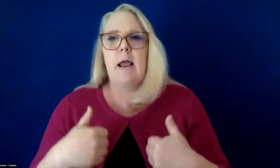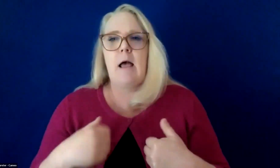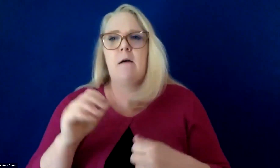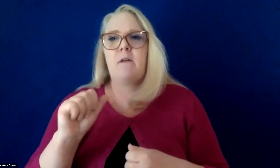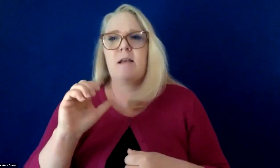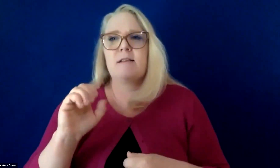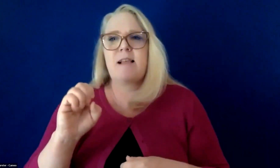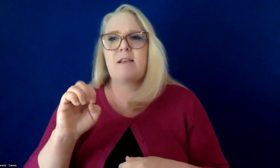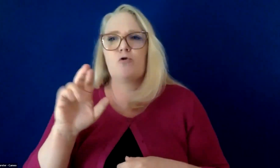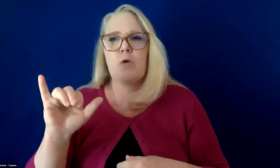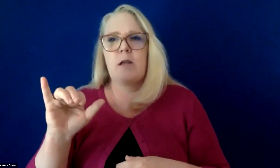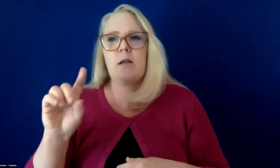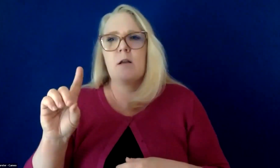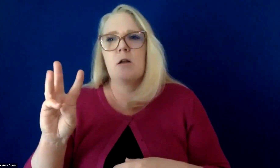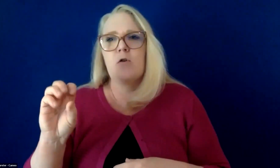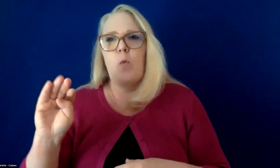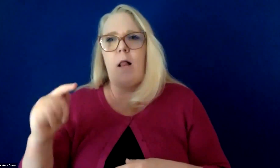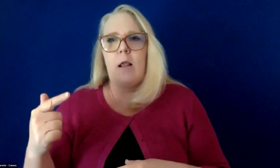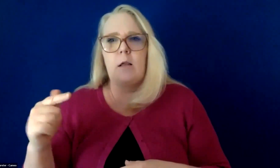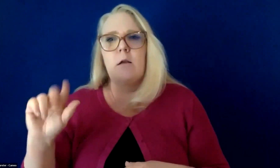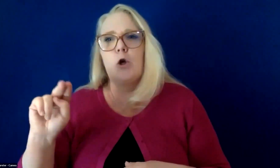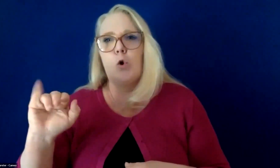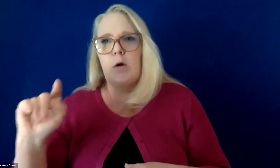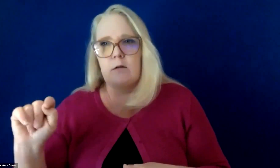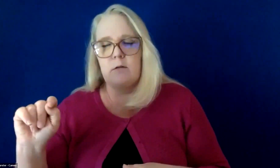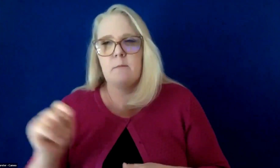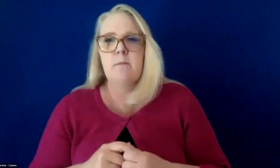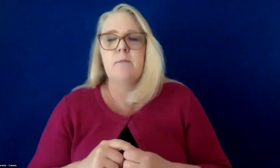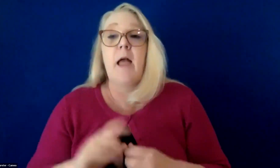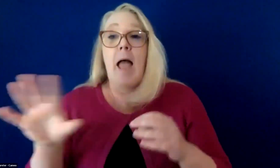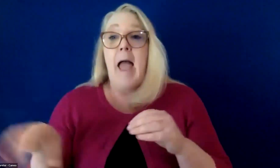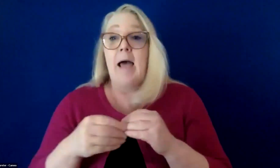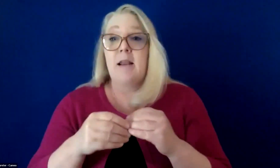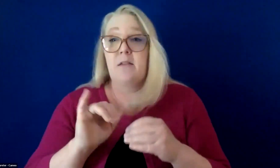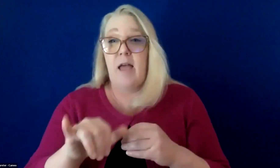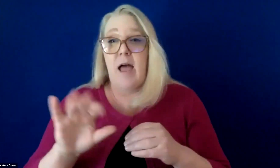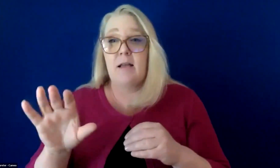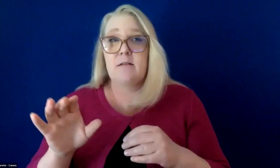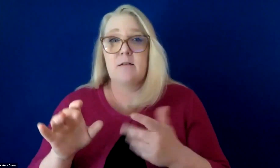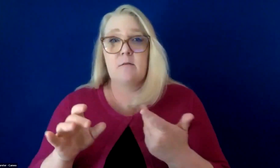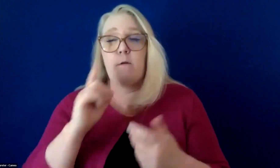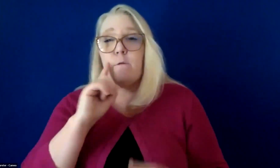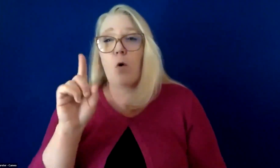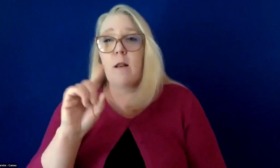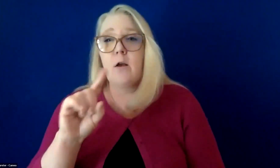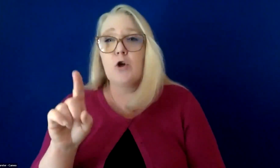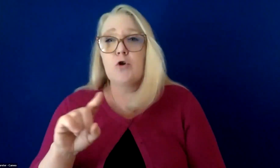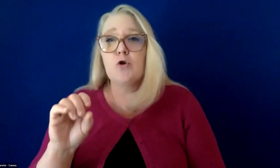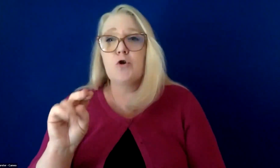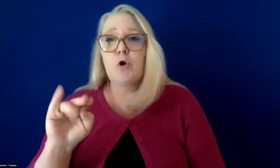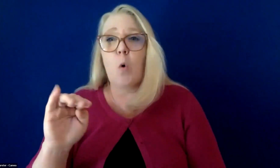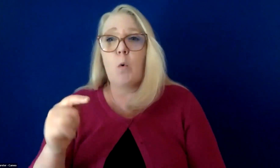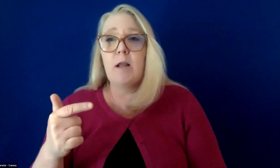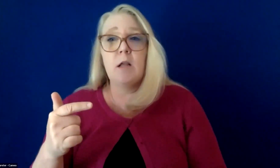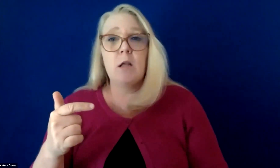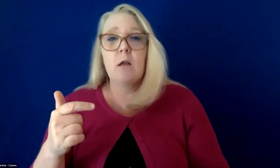added on. And adding accessory dwelling units onto properties for like zoning, things like that is really no issue